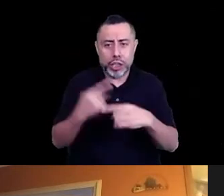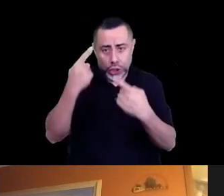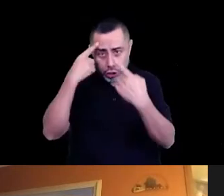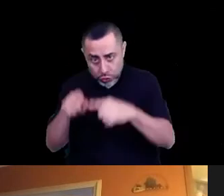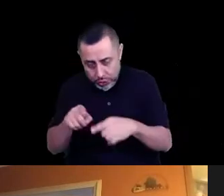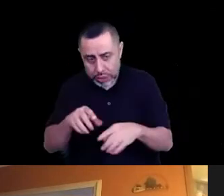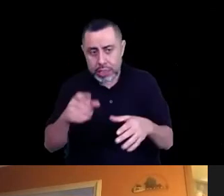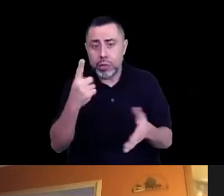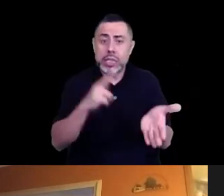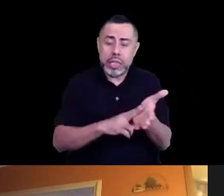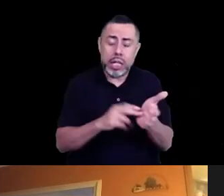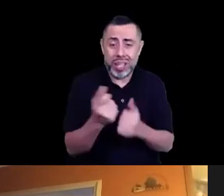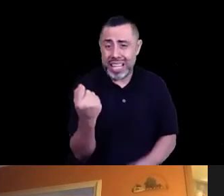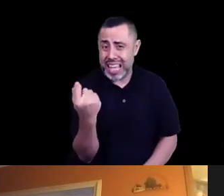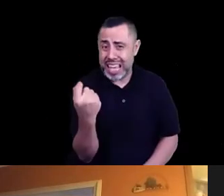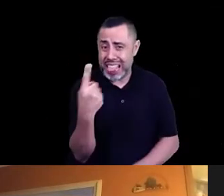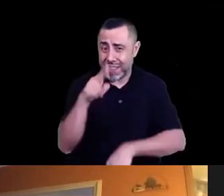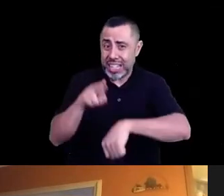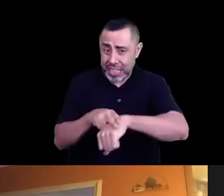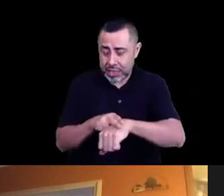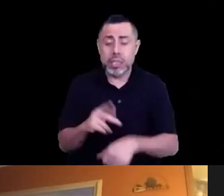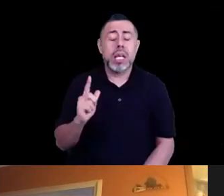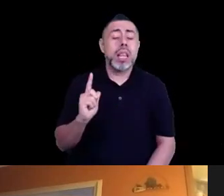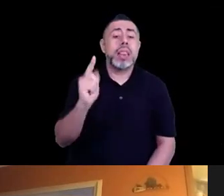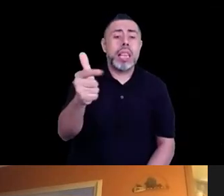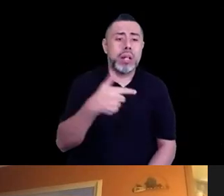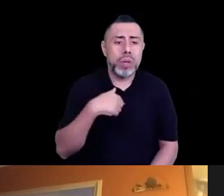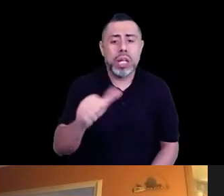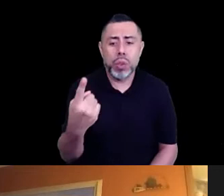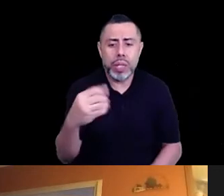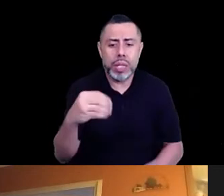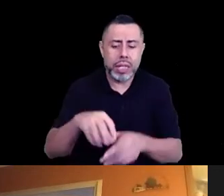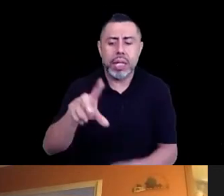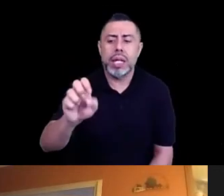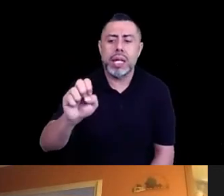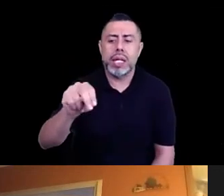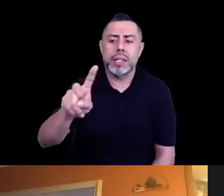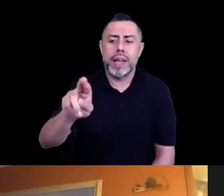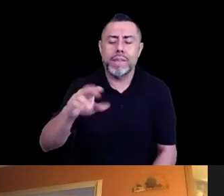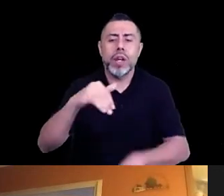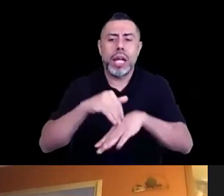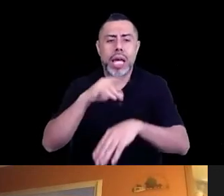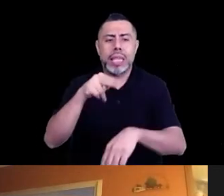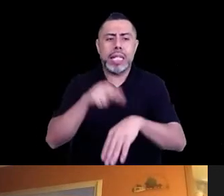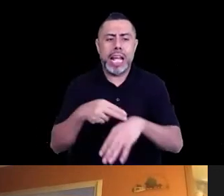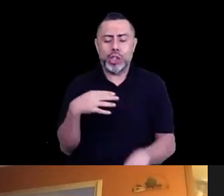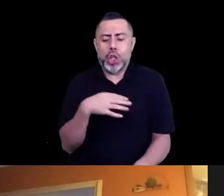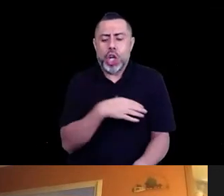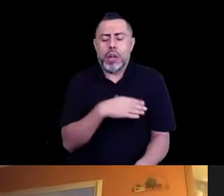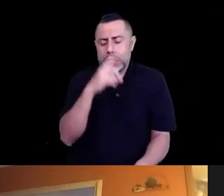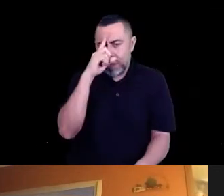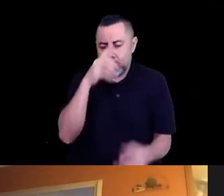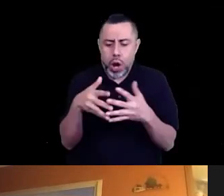nations, and then later on we had another bunch signed up in Denver at the National Congress of American Indians. And the